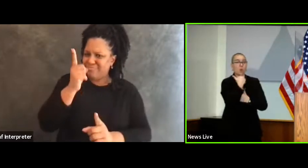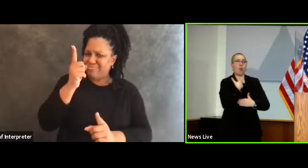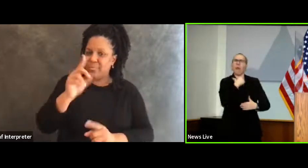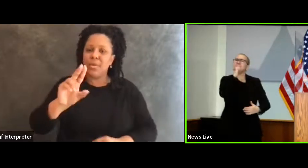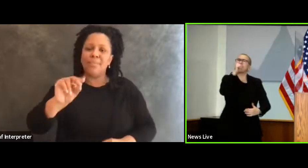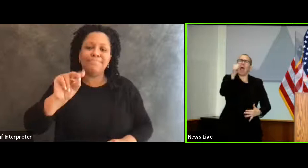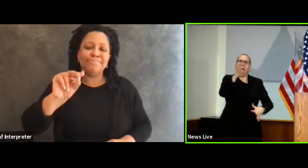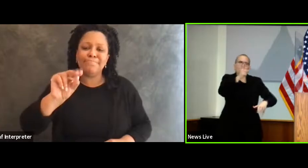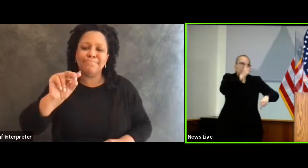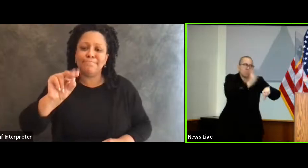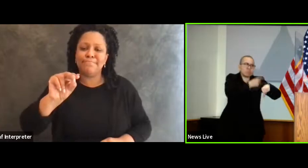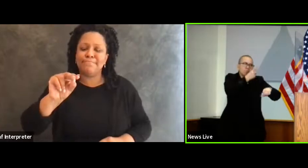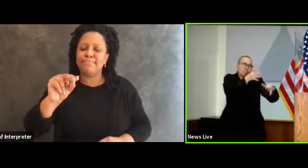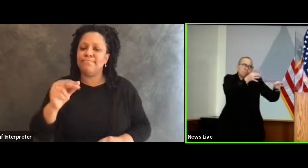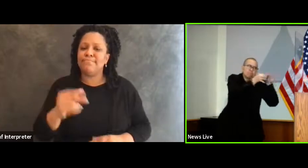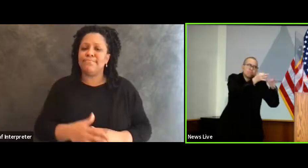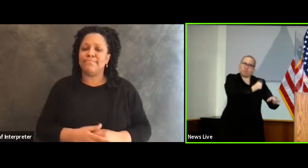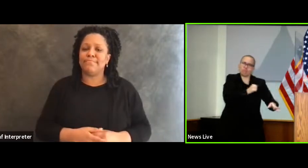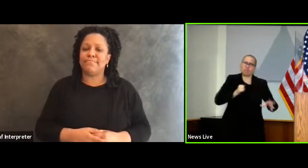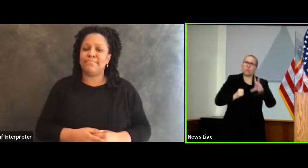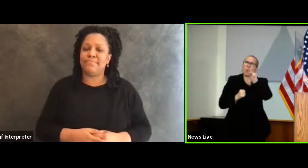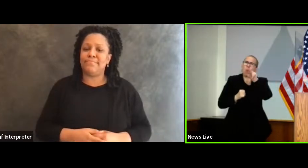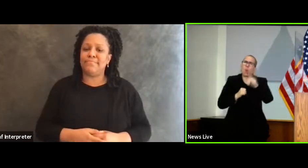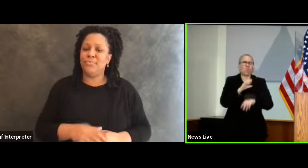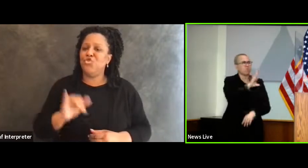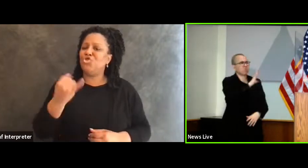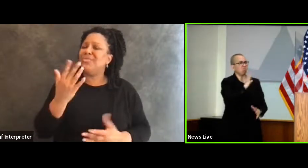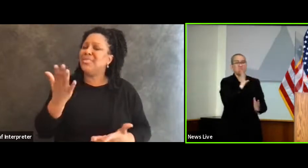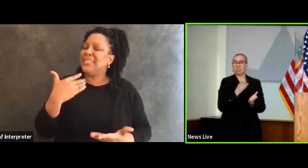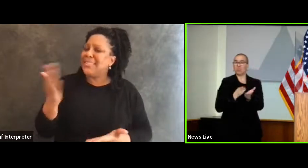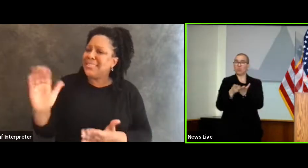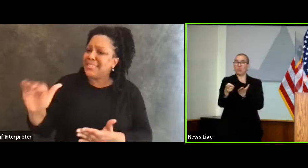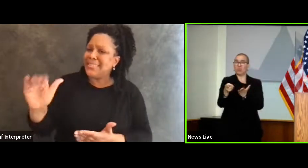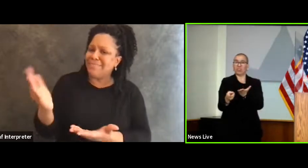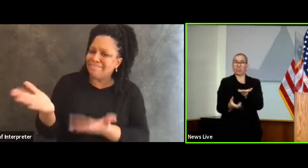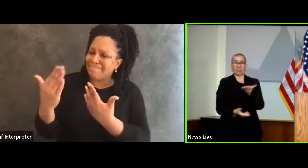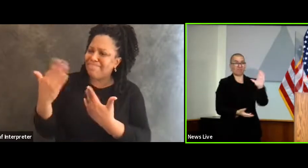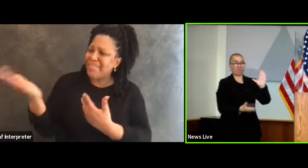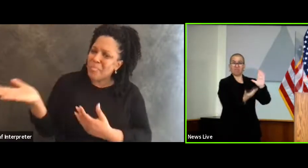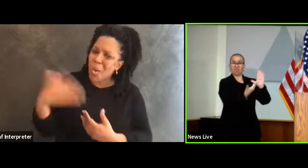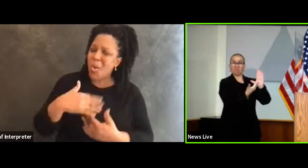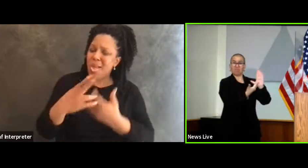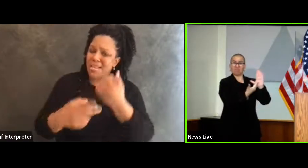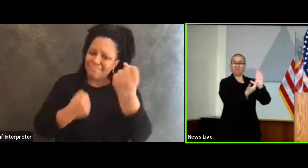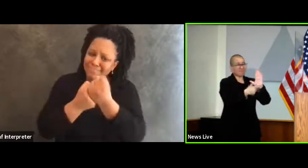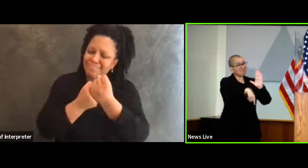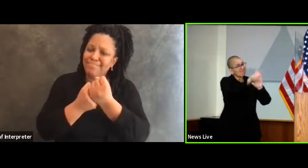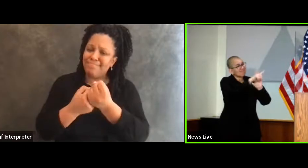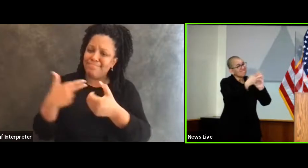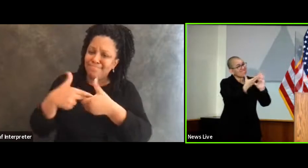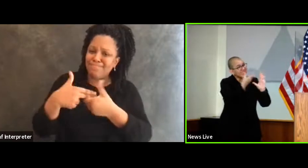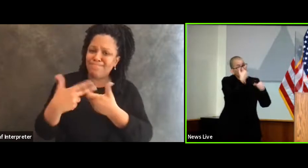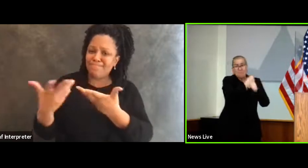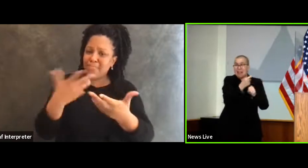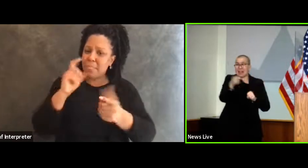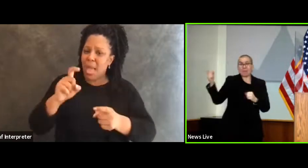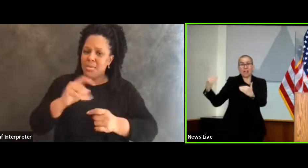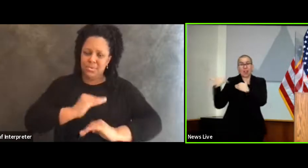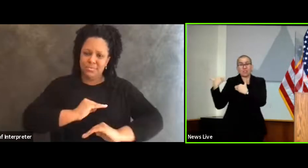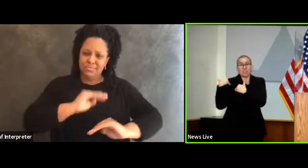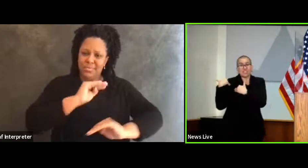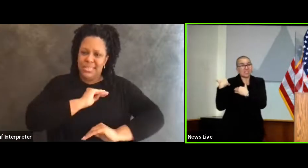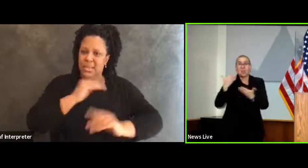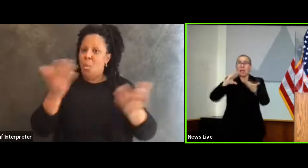pull one another along to meet the needs of our citizens, especially those of communities of color traumatized by